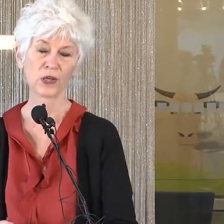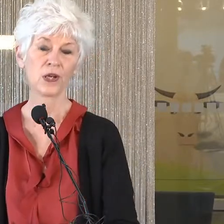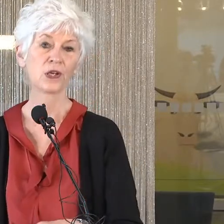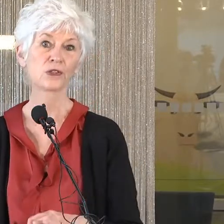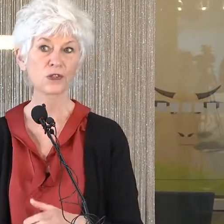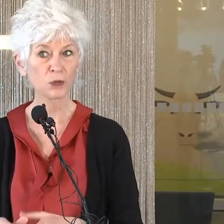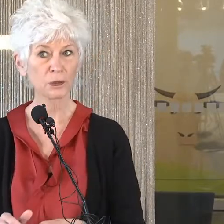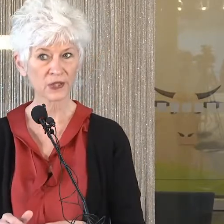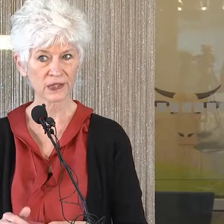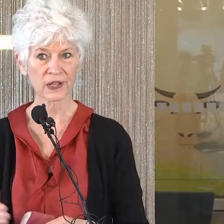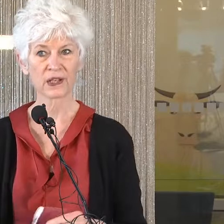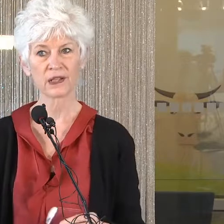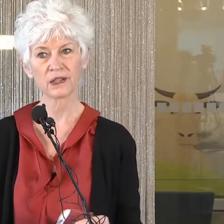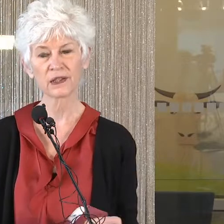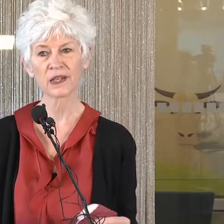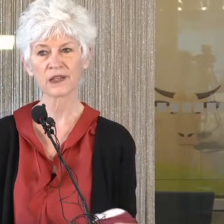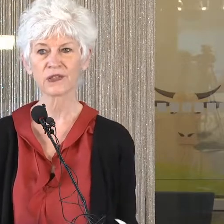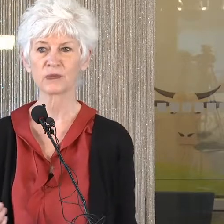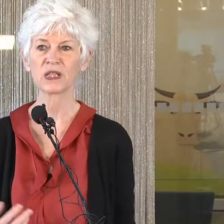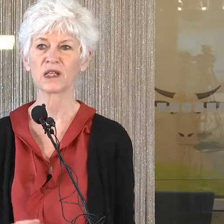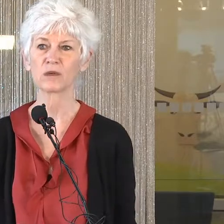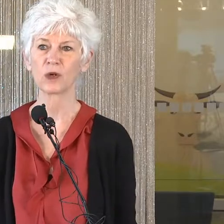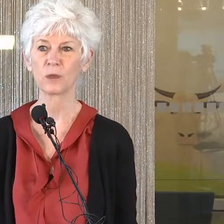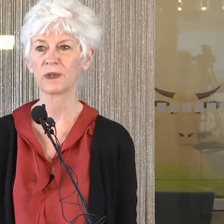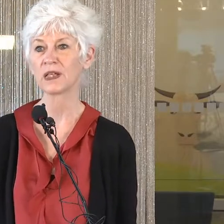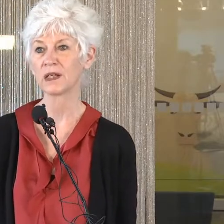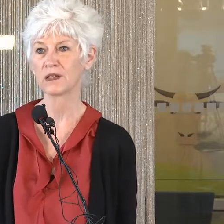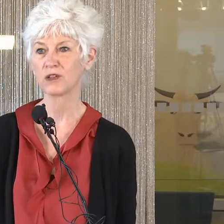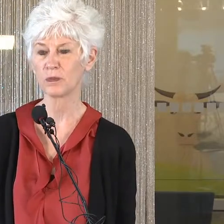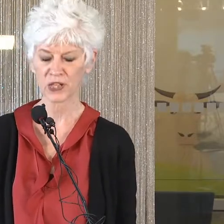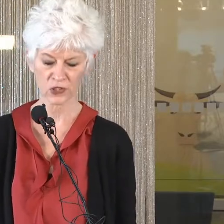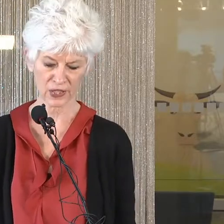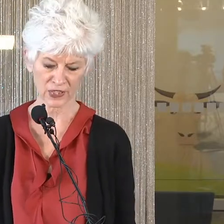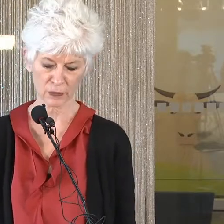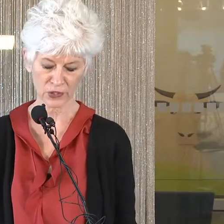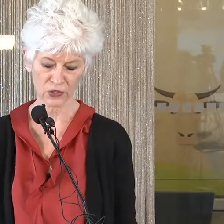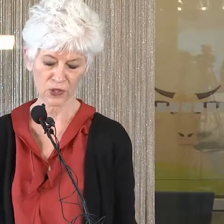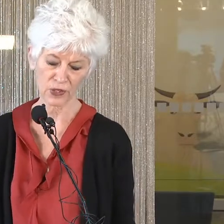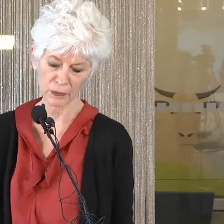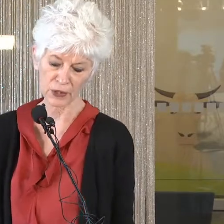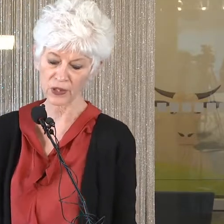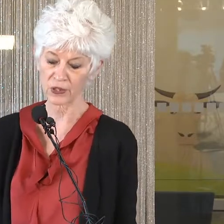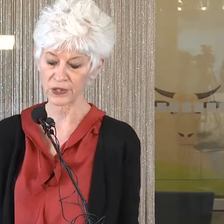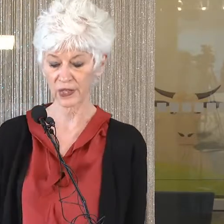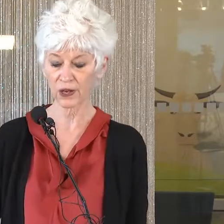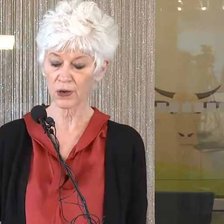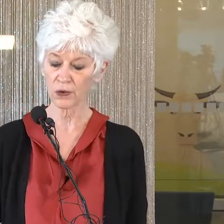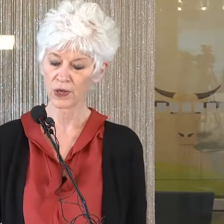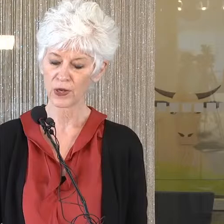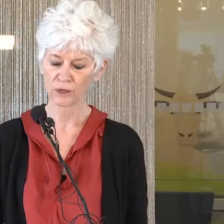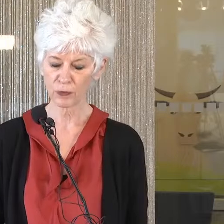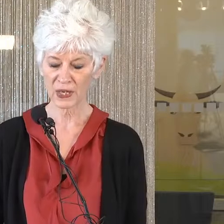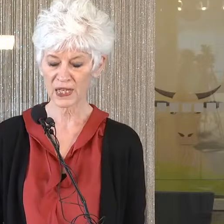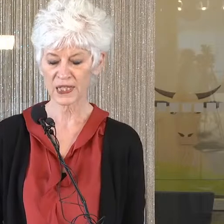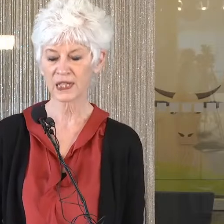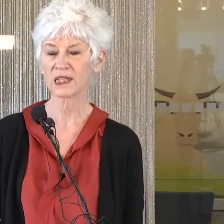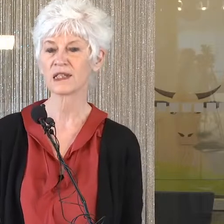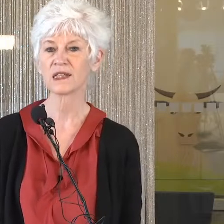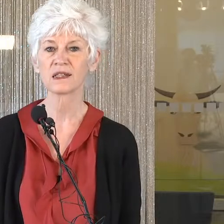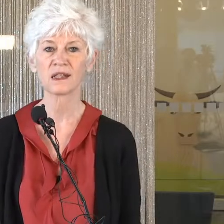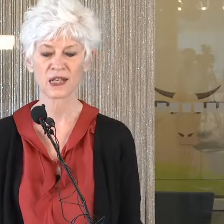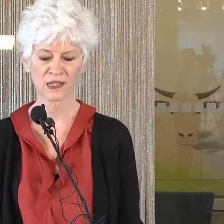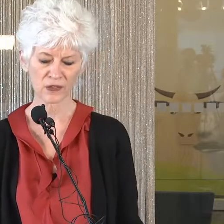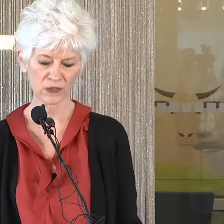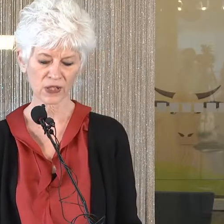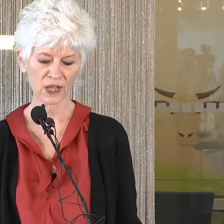and we're super excited. This weekend we're opening a new major exhibition called American Art Deco from